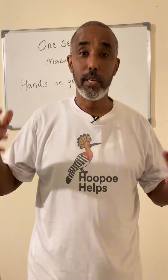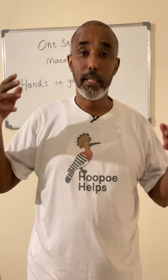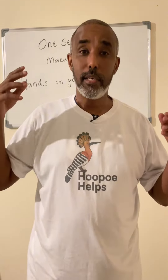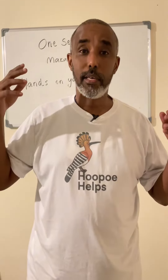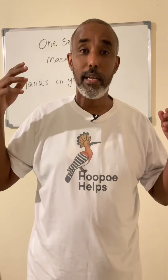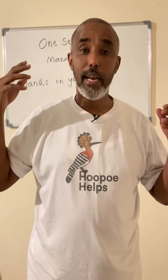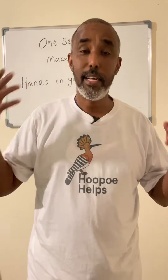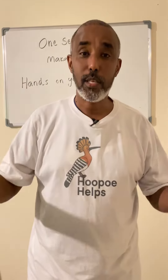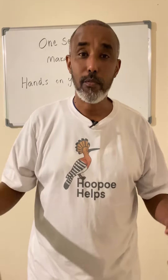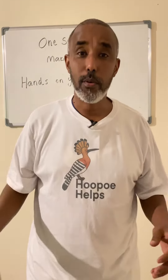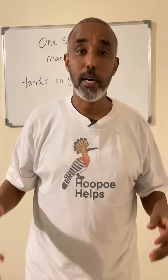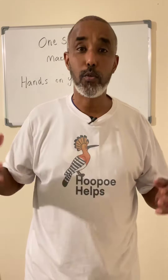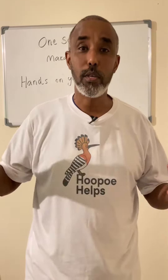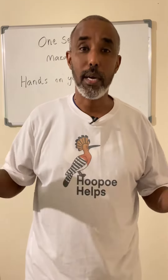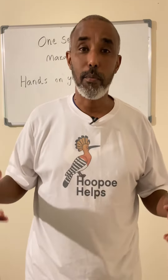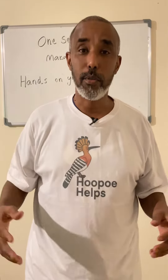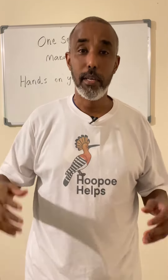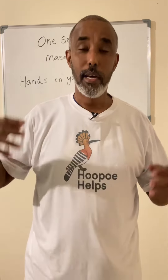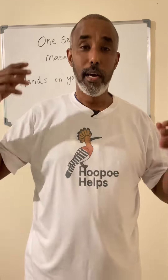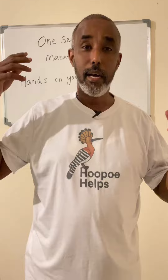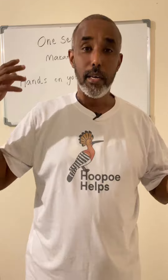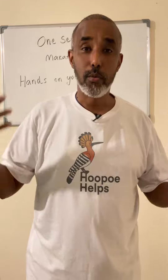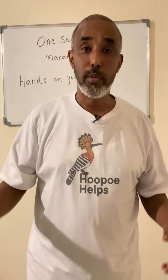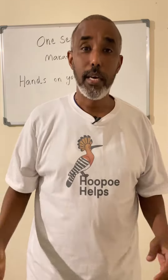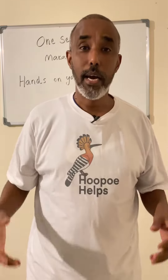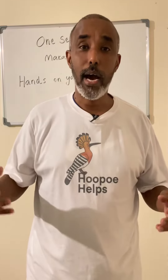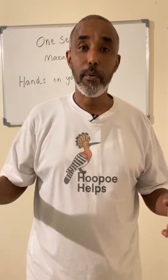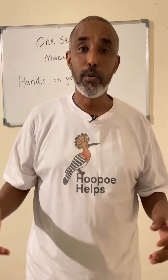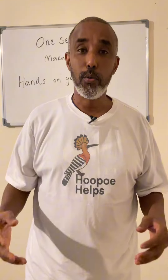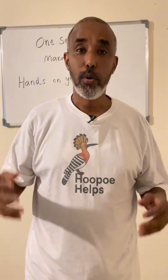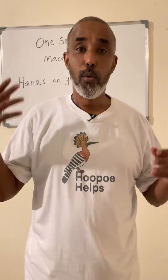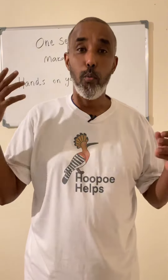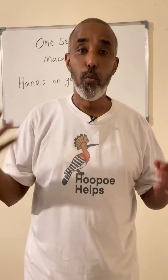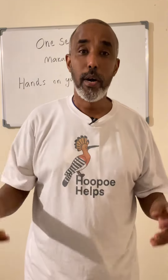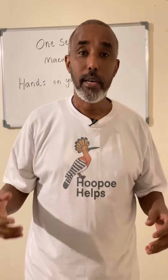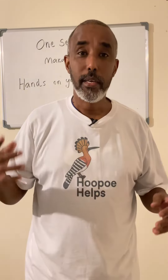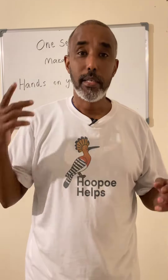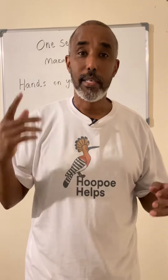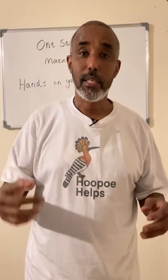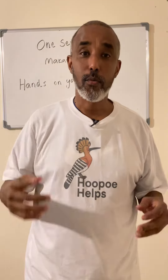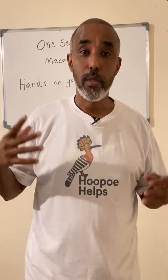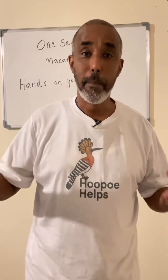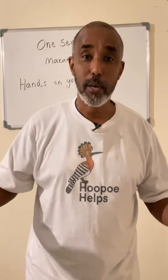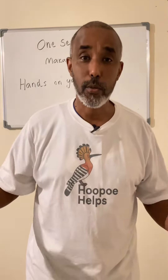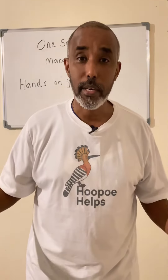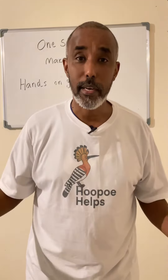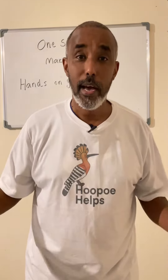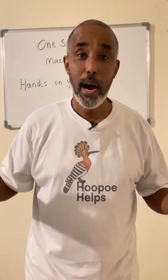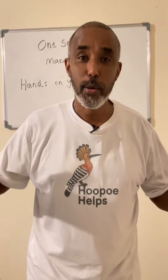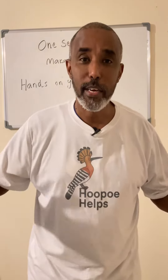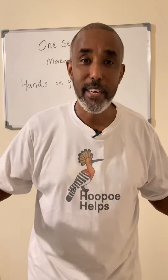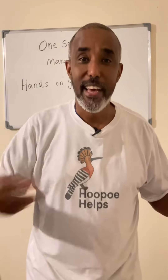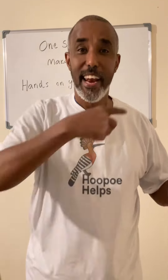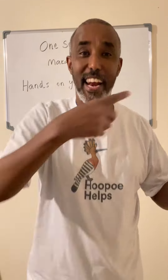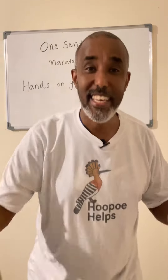the latest video as soon as I upload it. Today I'm going to do one sentence with Makaton sound. Are you ready? Let's get